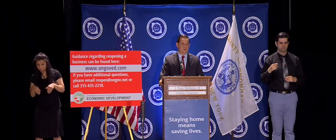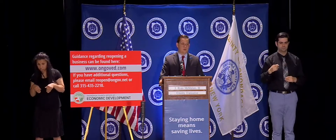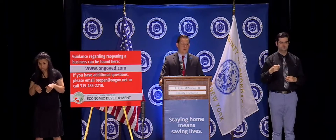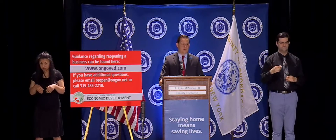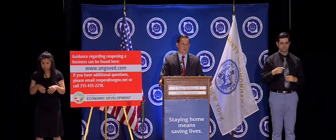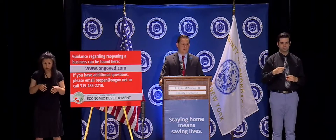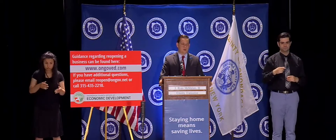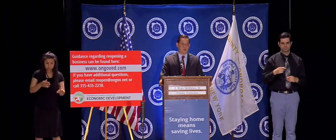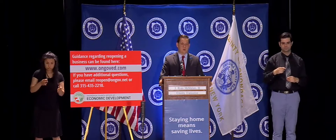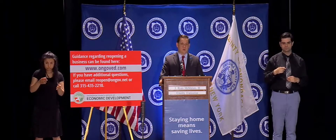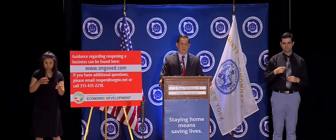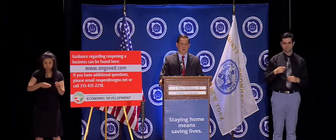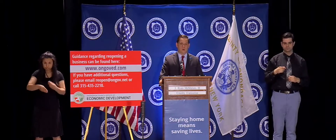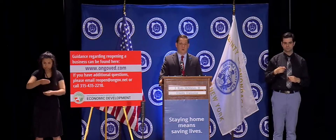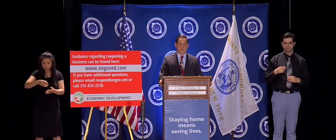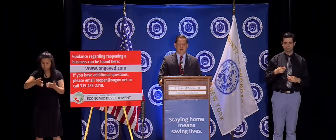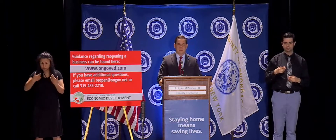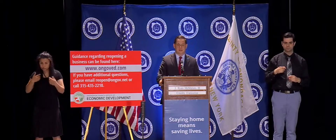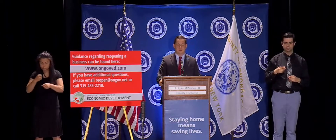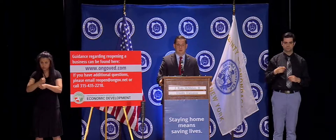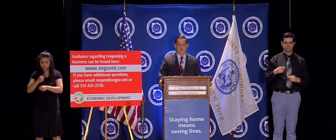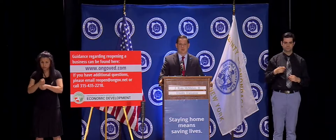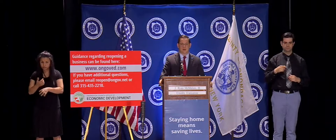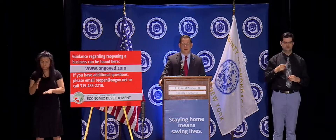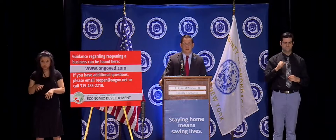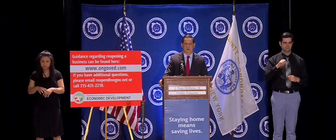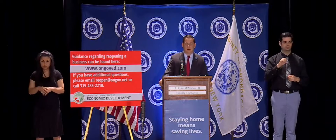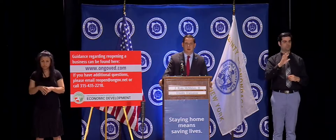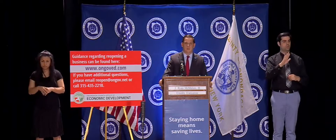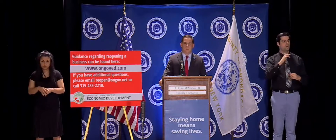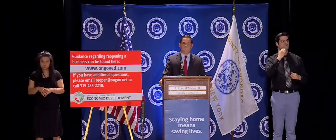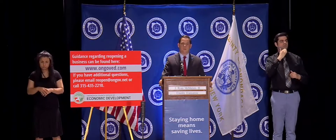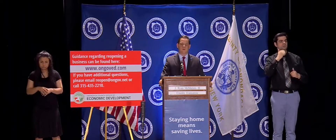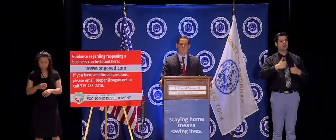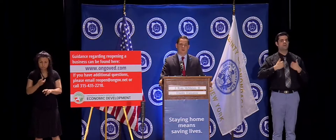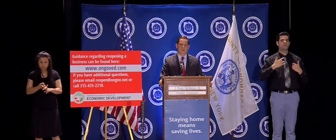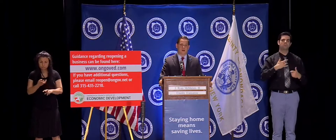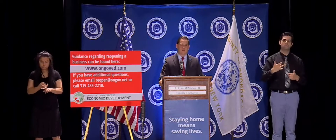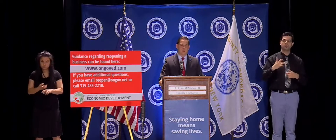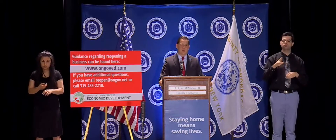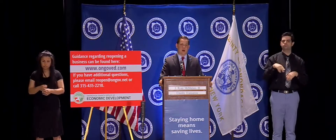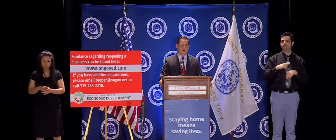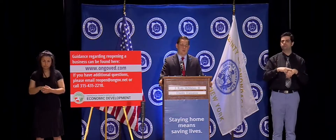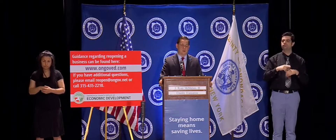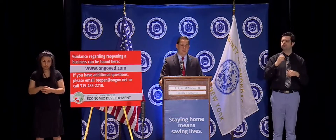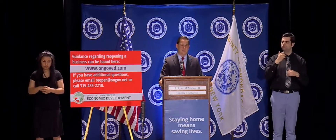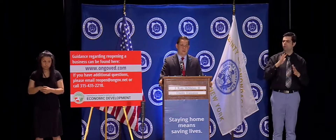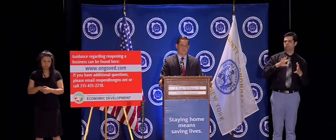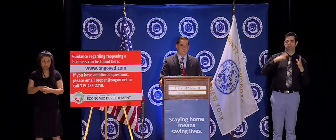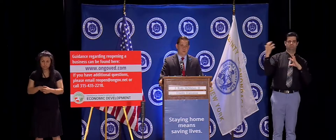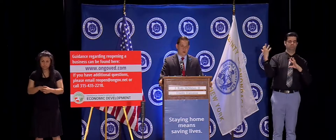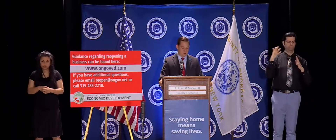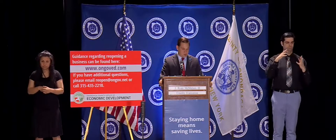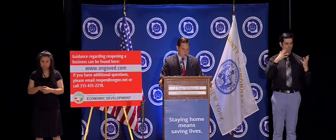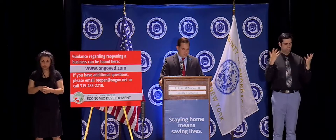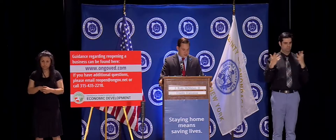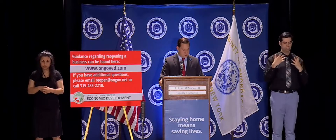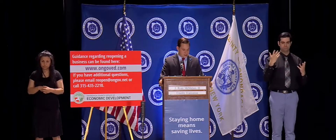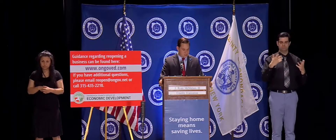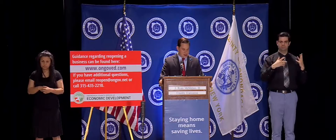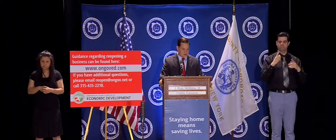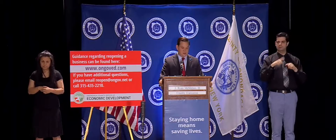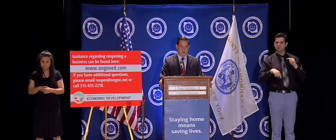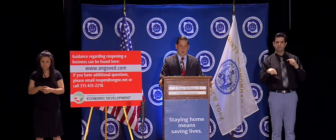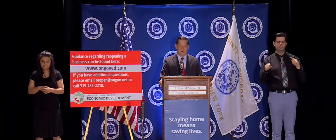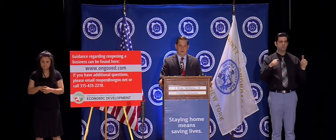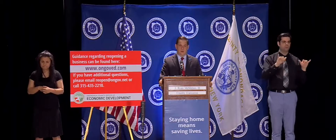related to really what were daily activities that for the sake of public health have been limited. So that's had